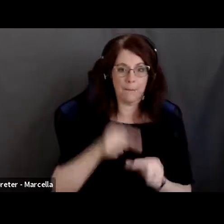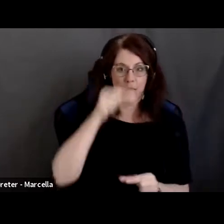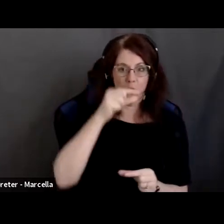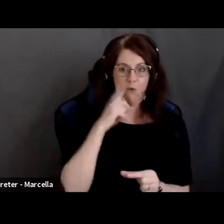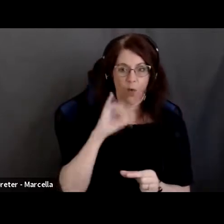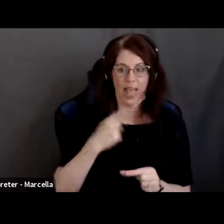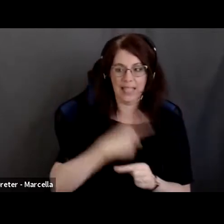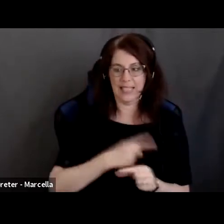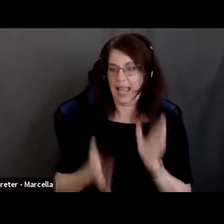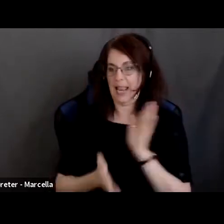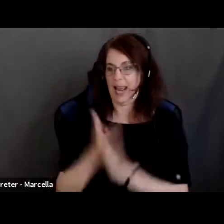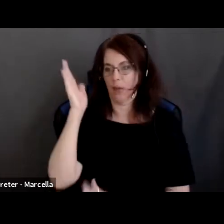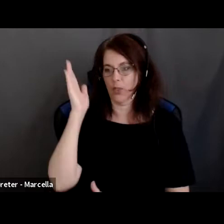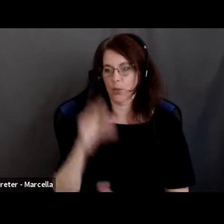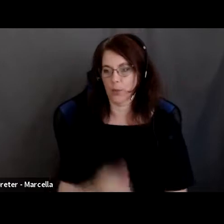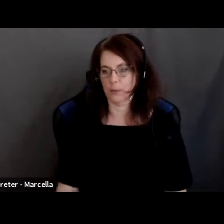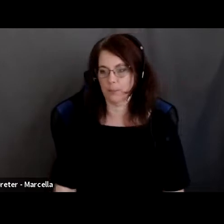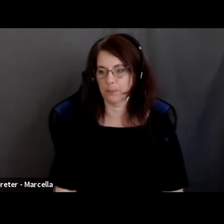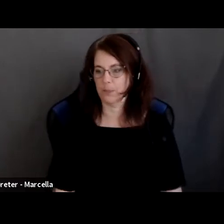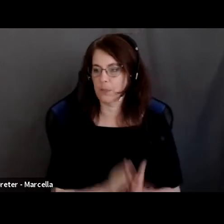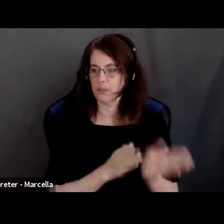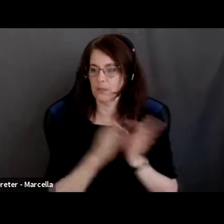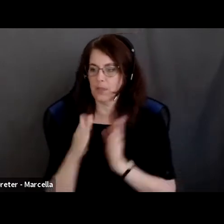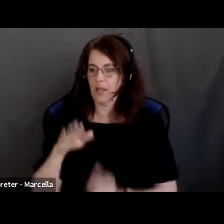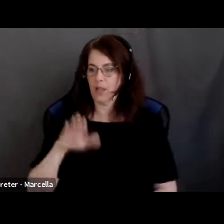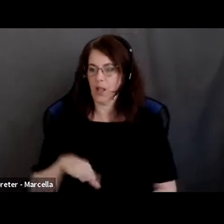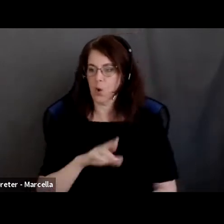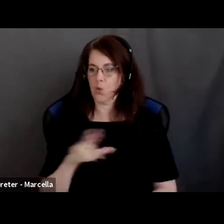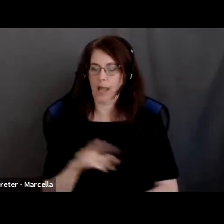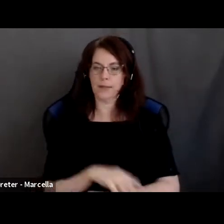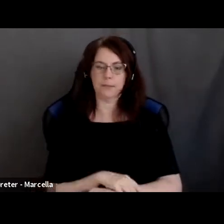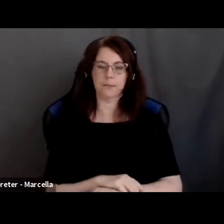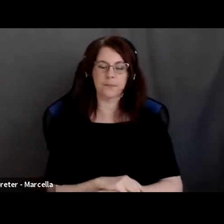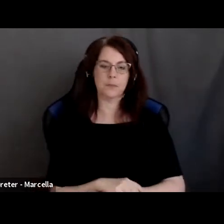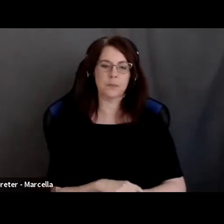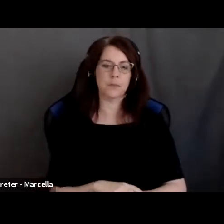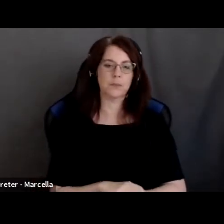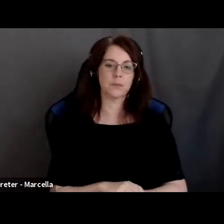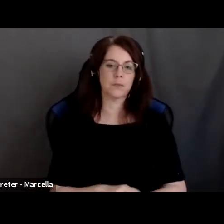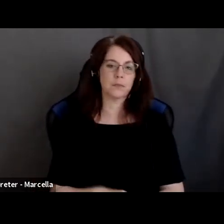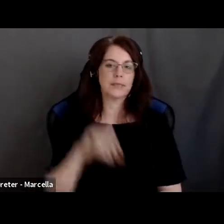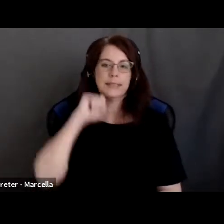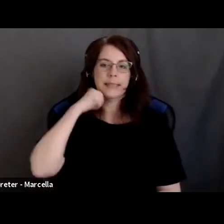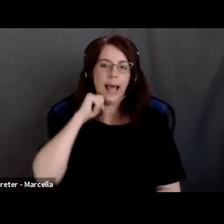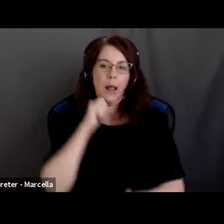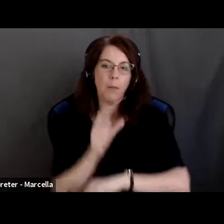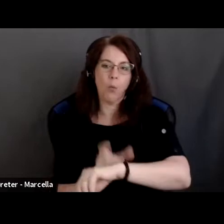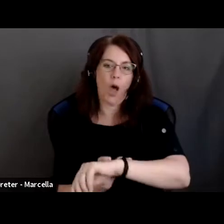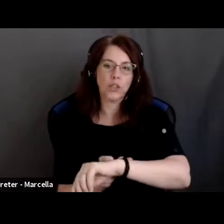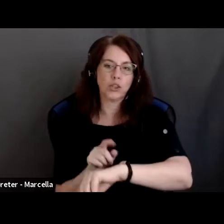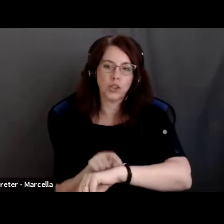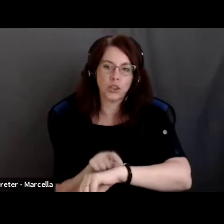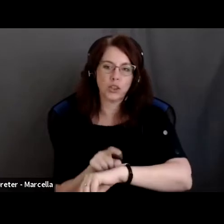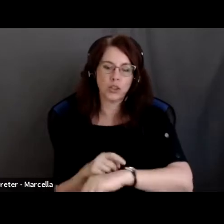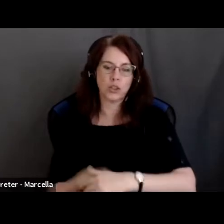day and head out the door. And then in the lower right-hand corner is it's an Apple Watch because it